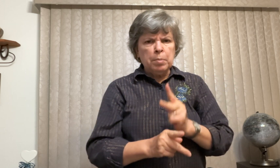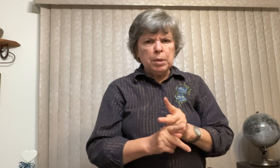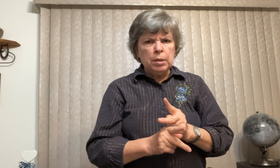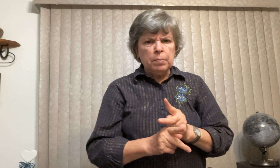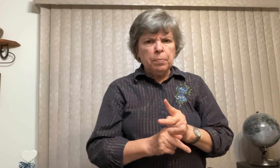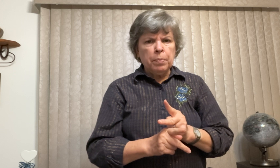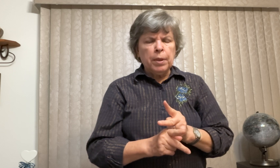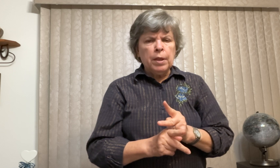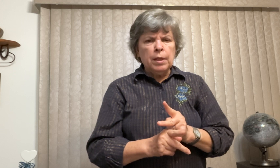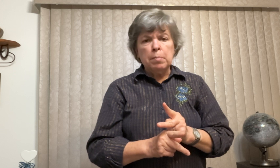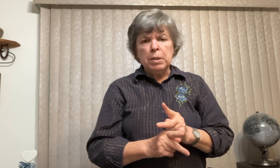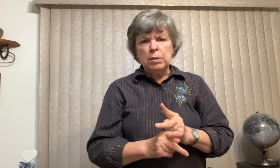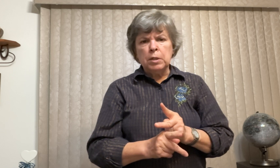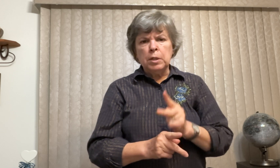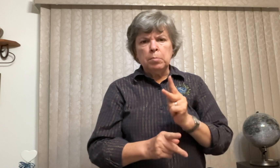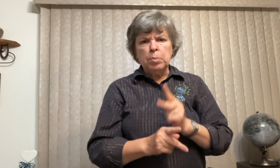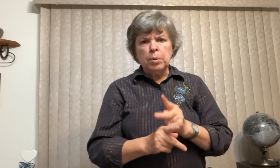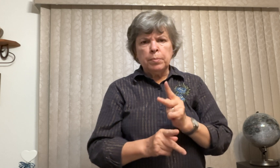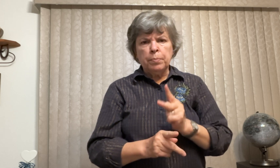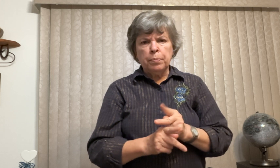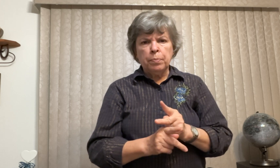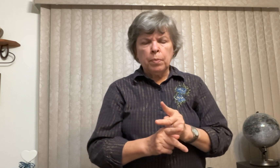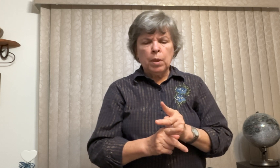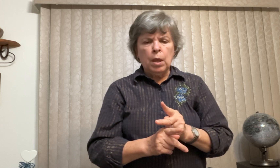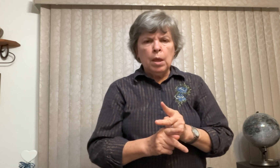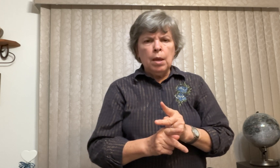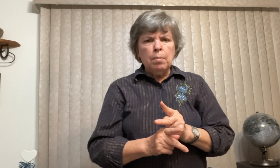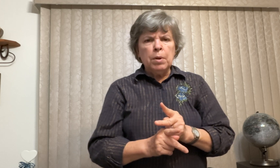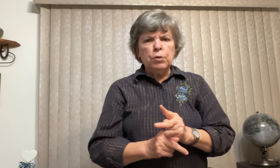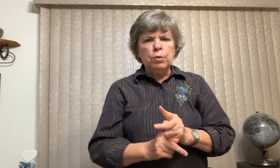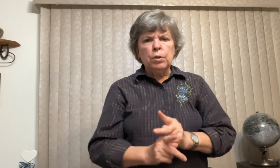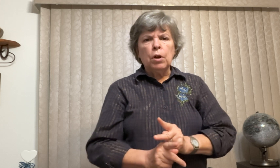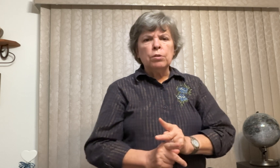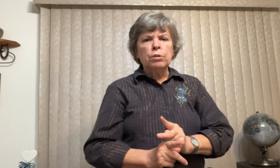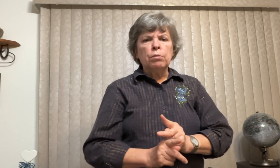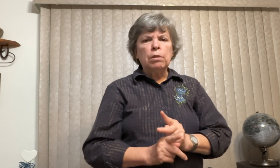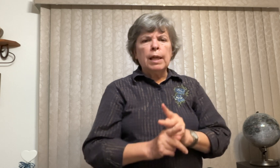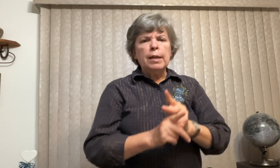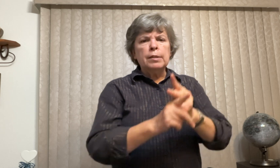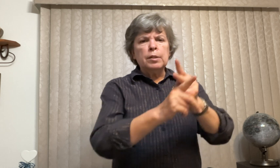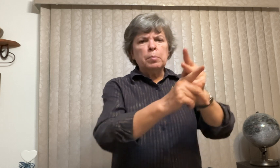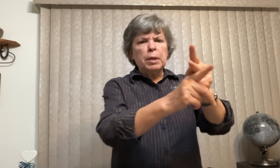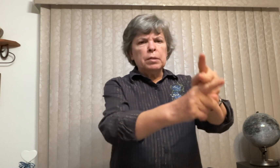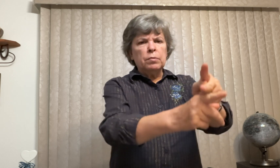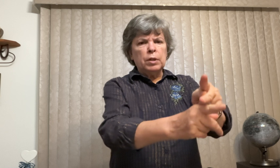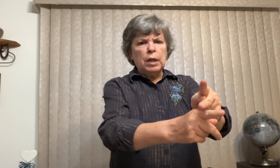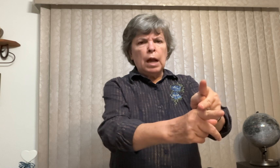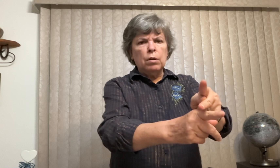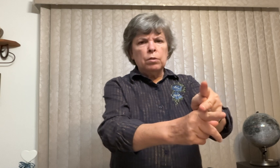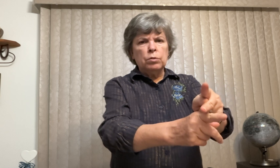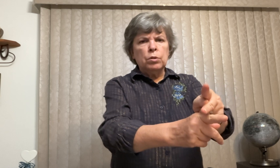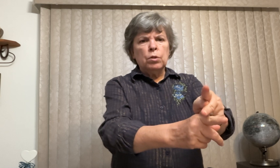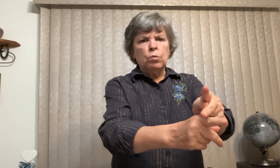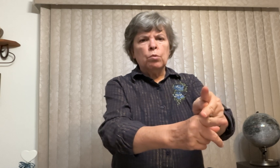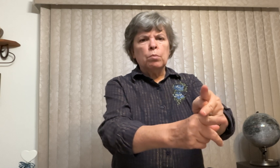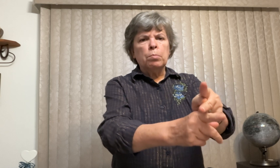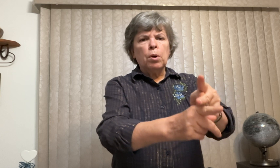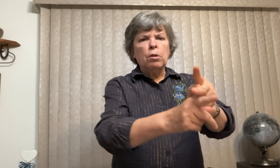it, that means keep. But you can also lend by giving it out, or borrow